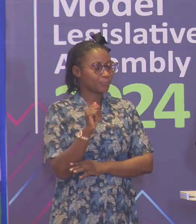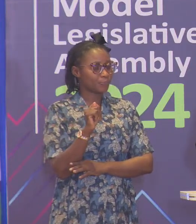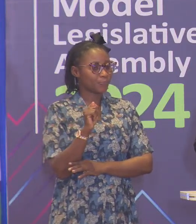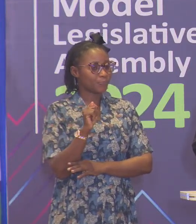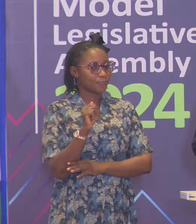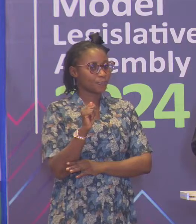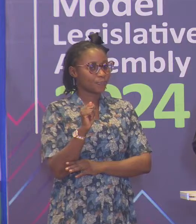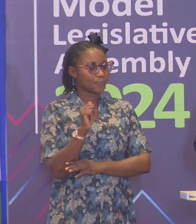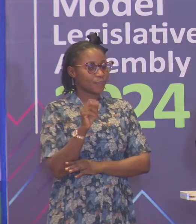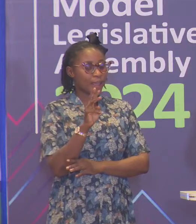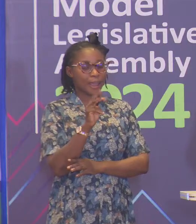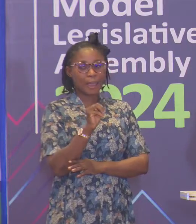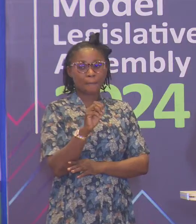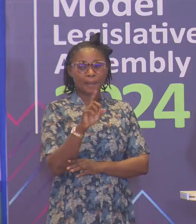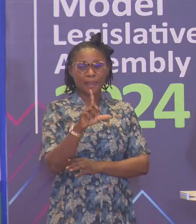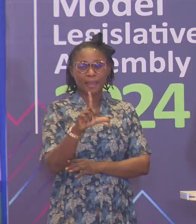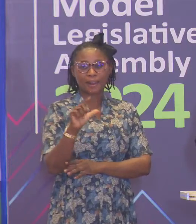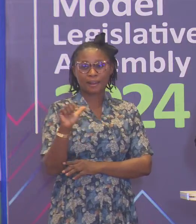MLA,